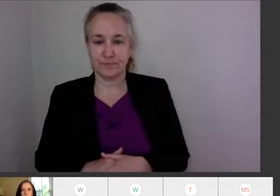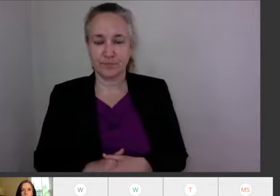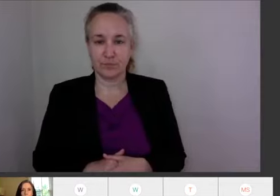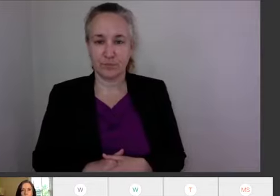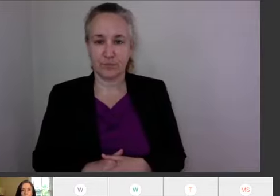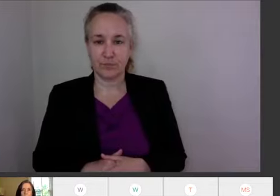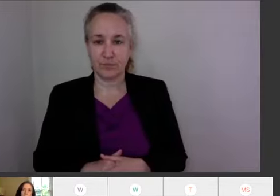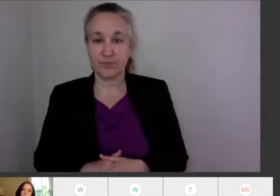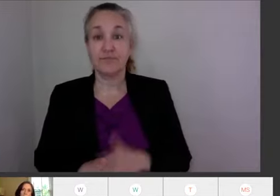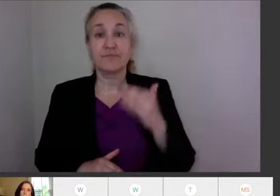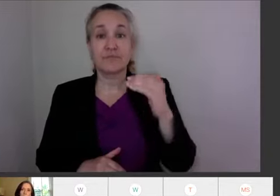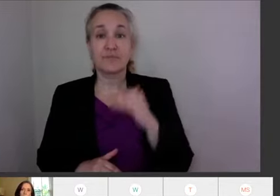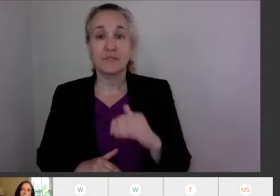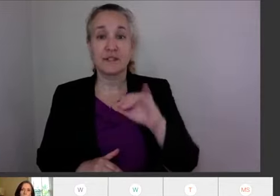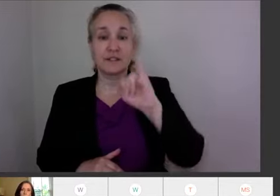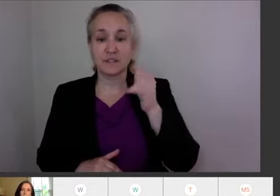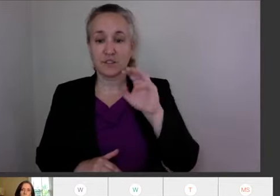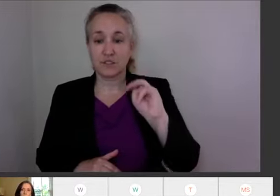Next, we'll turn it over to Jim Melward.